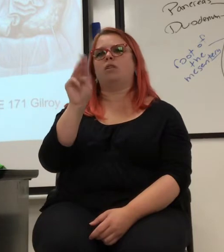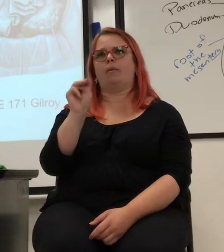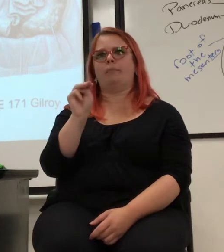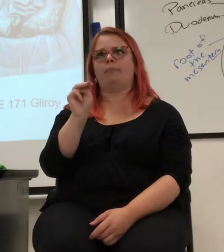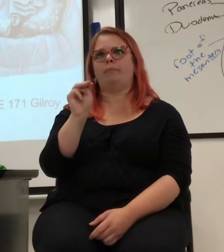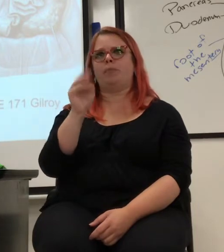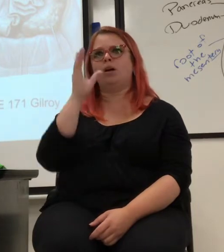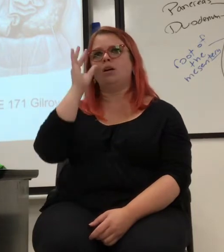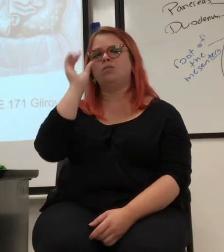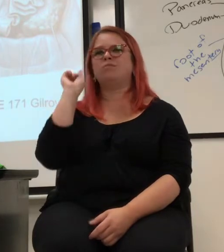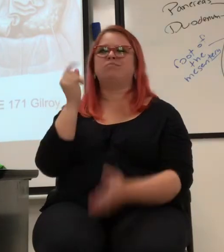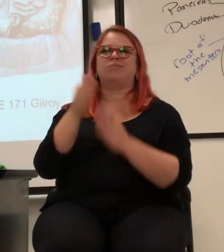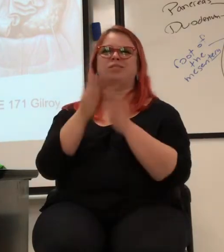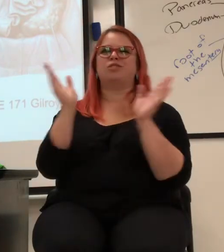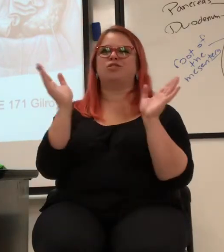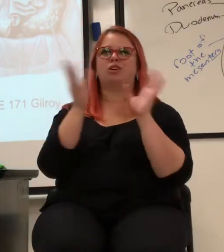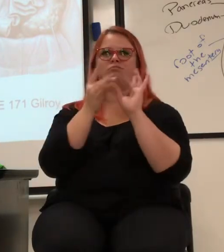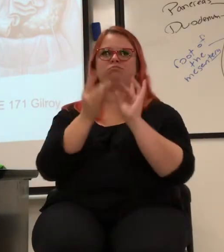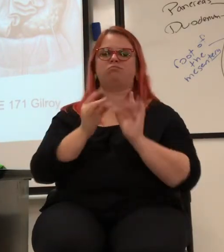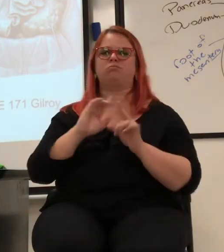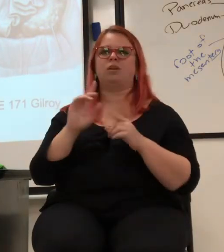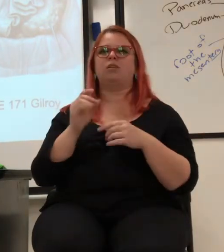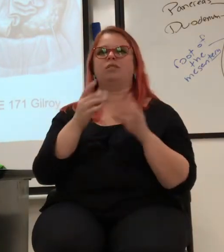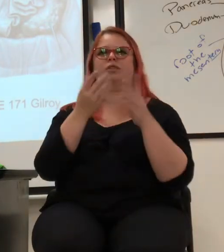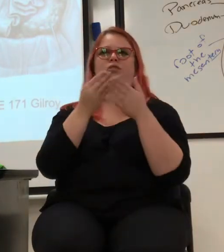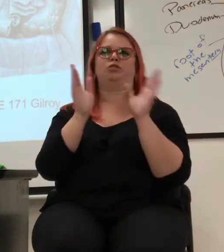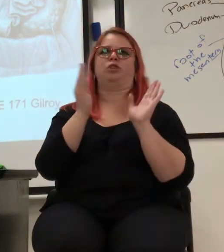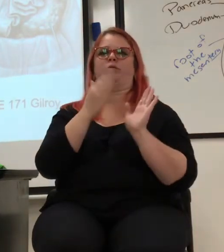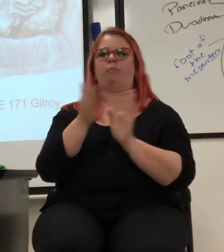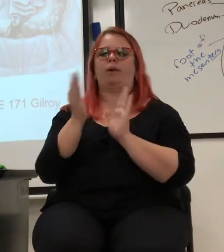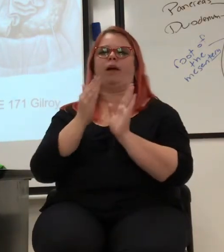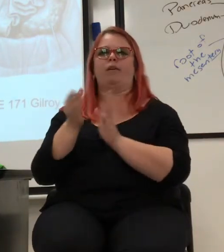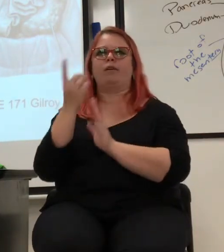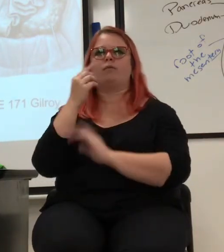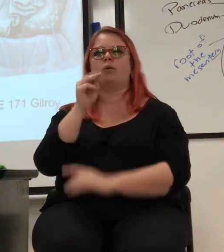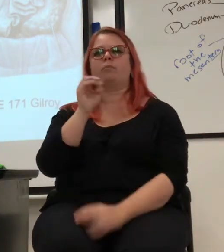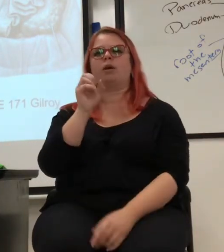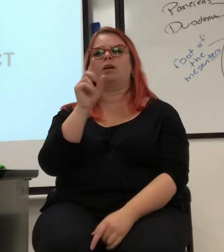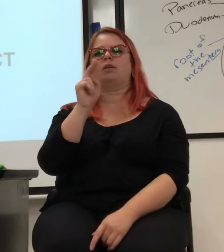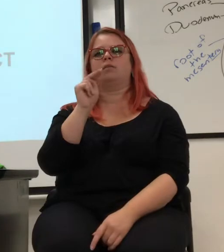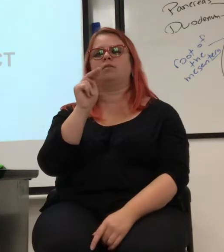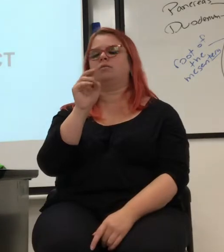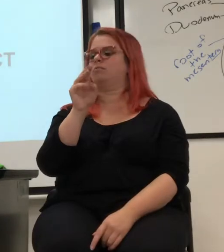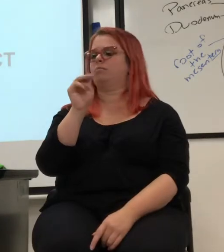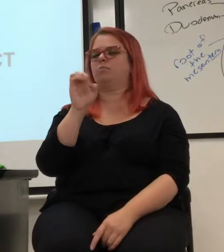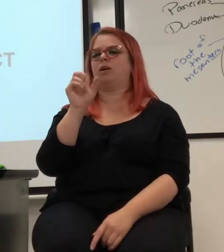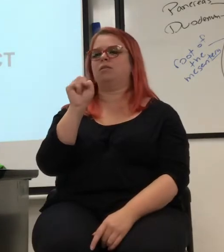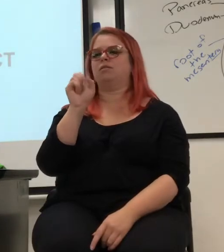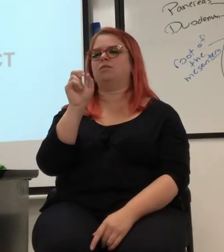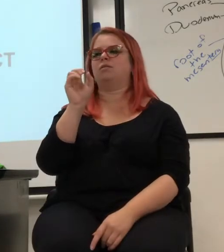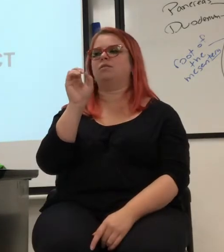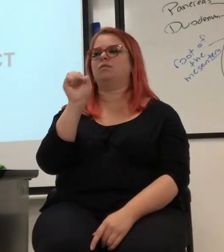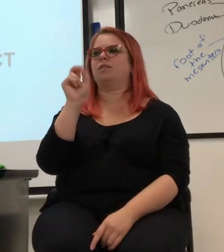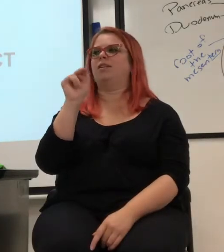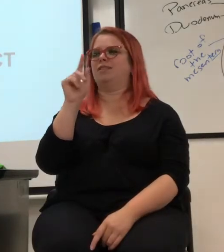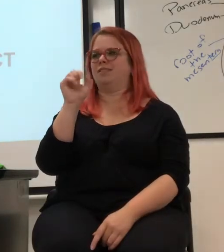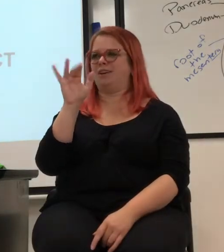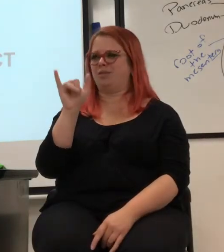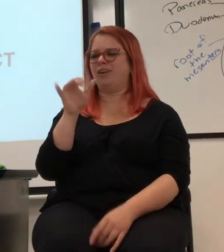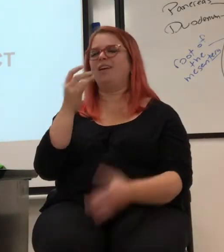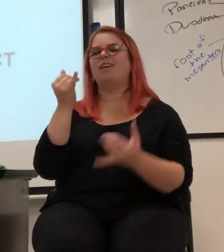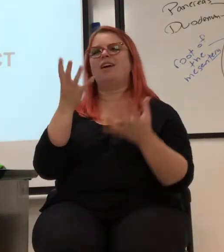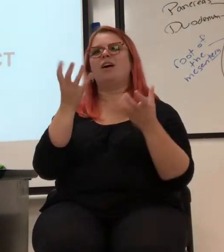All right, so that's kind of the general things. We did the general pattern, we did the mesenteries, and now I just want to kind of like unpack all the details in the study